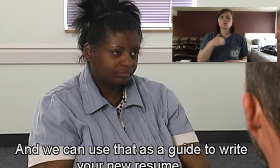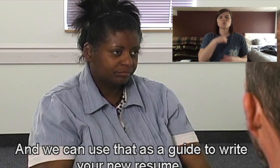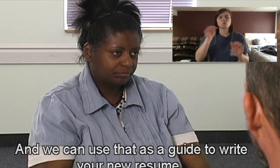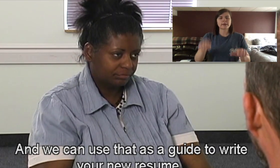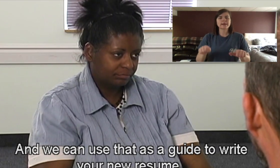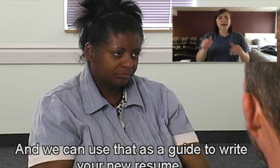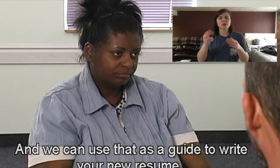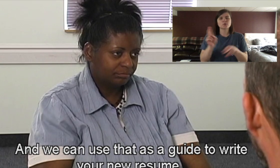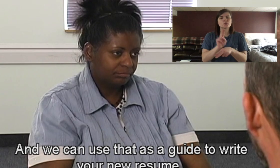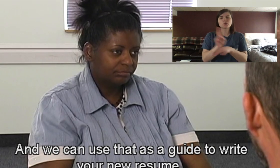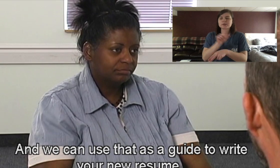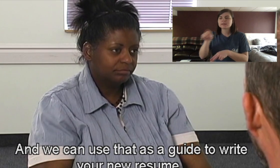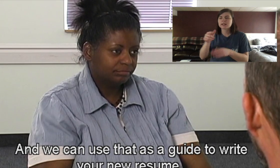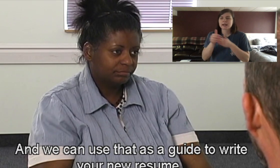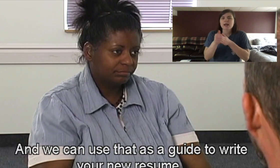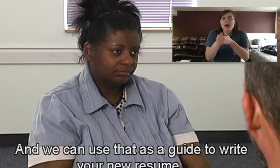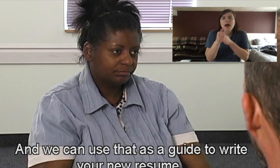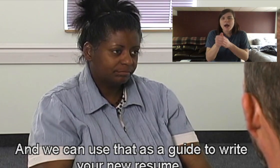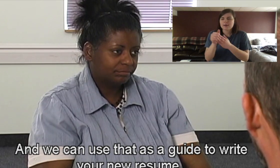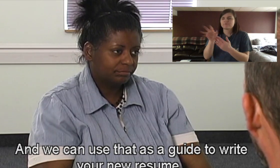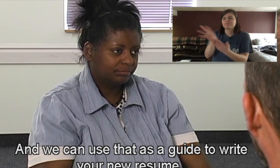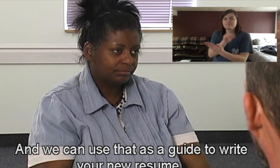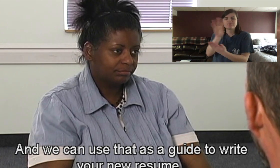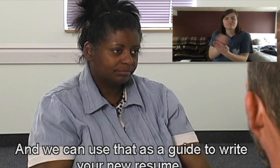And we can use that as a guide